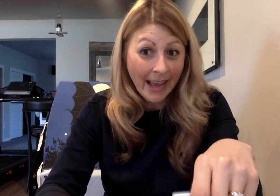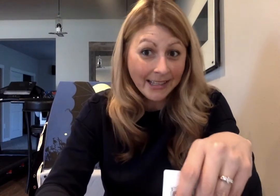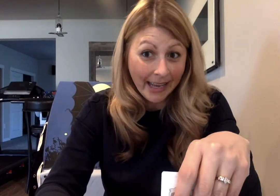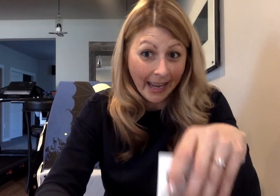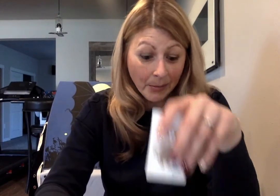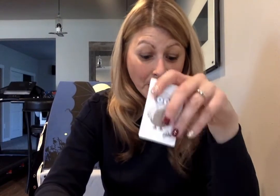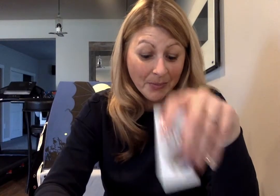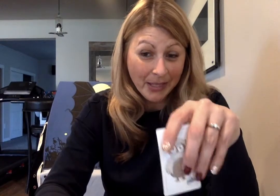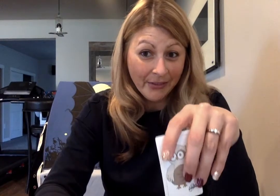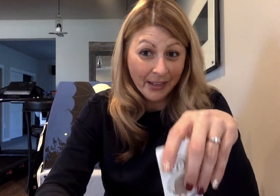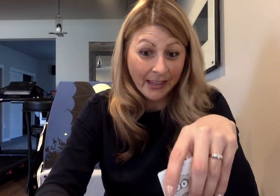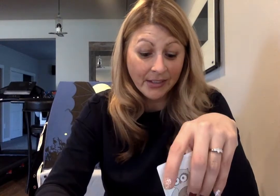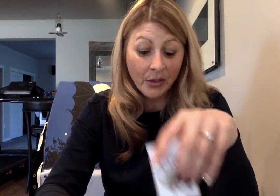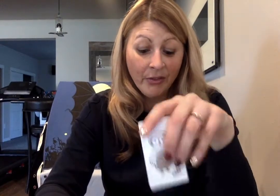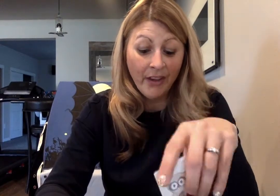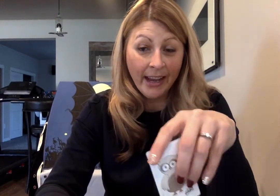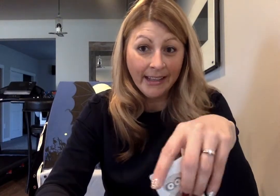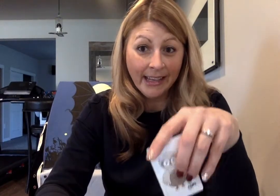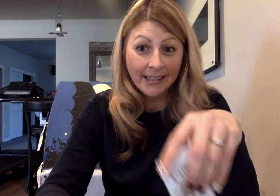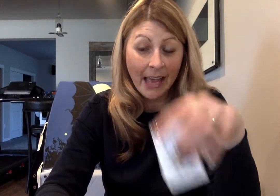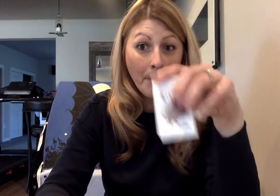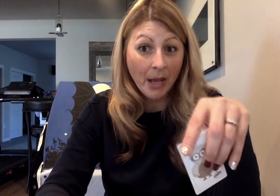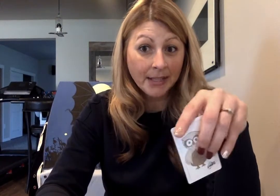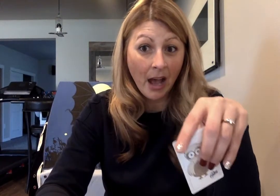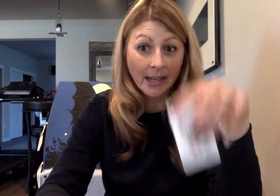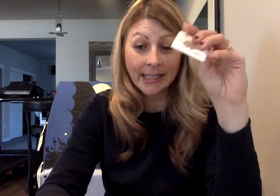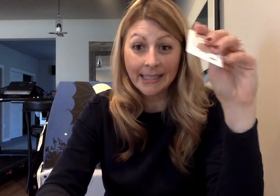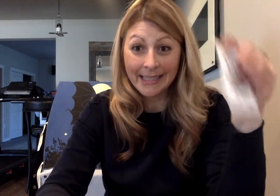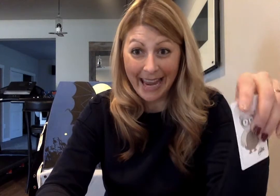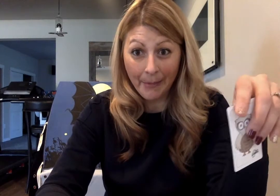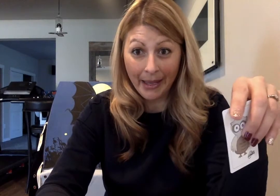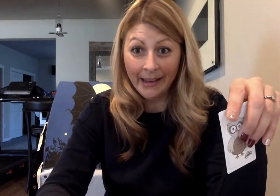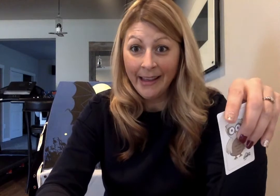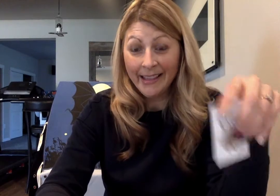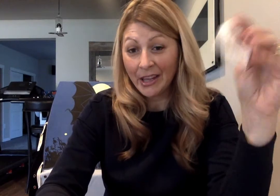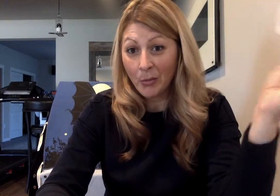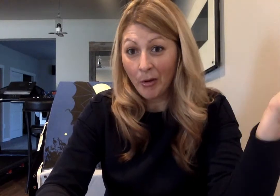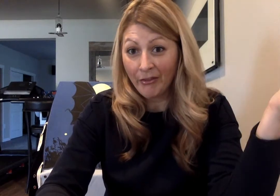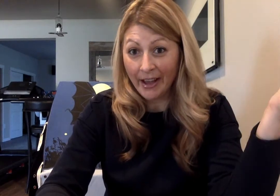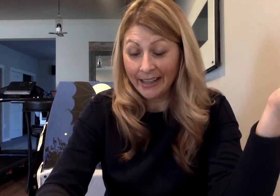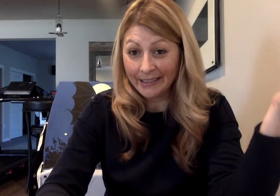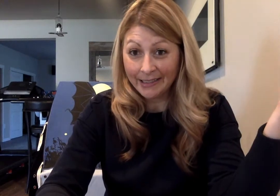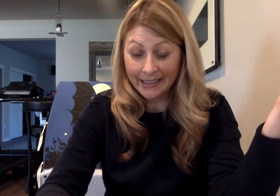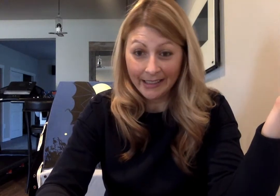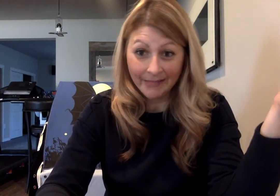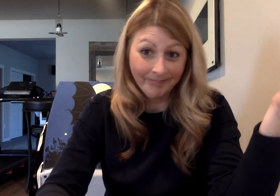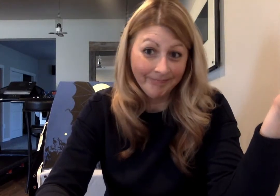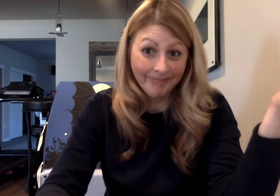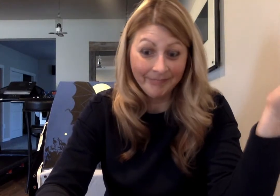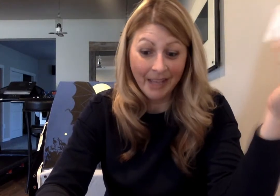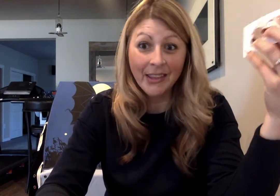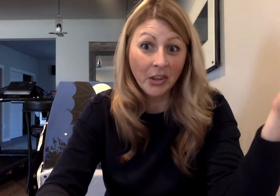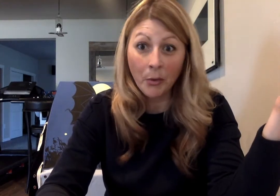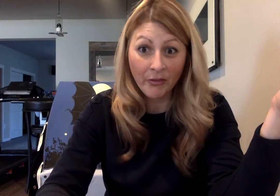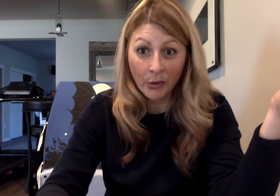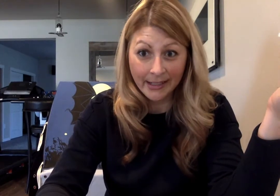Alaska animals specifically, so you'll find things like muskox and salmon that you won't find in that the lower 48 doesn't